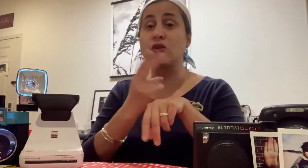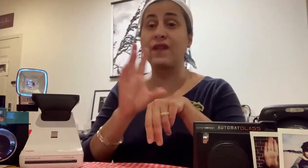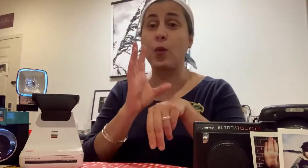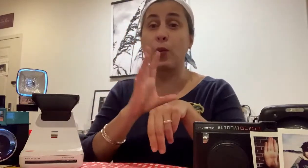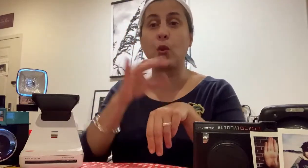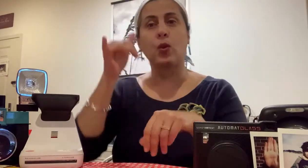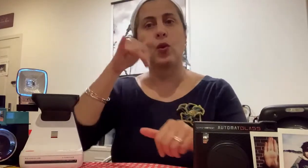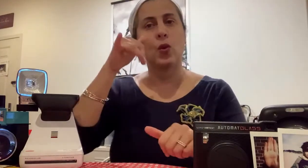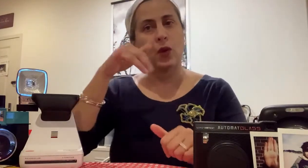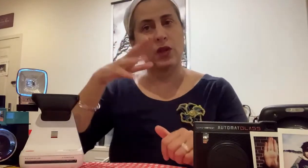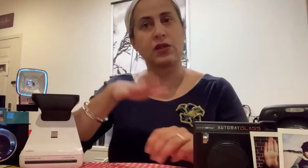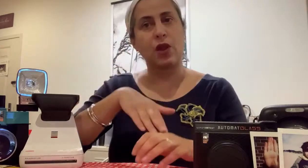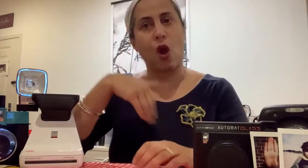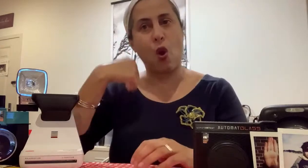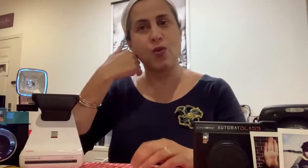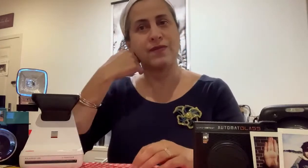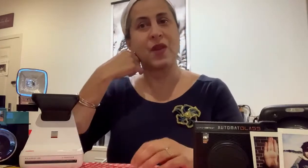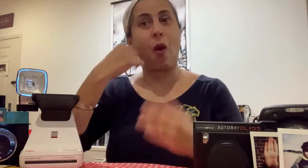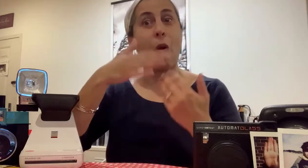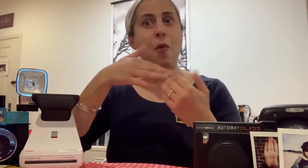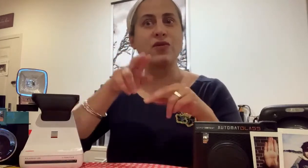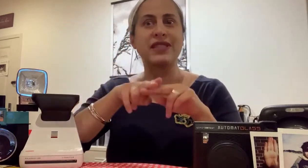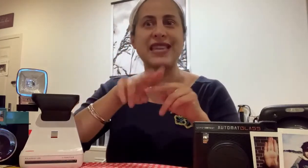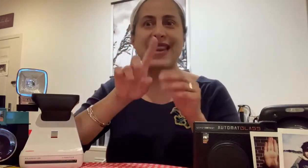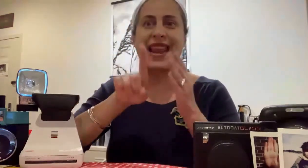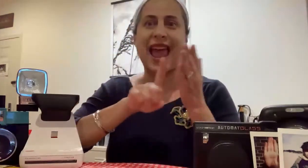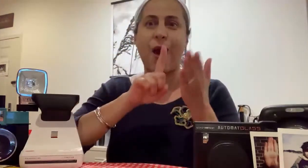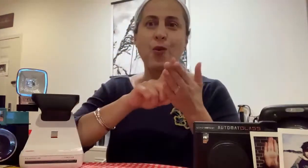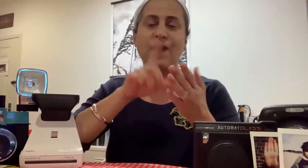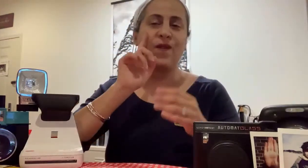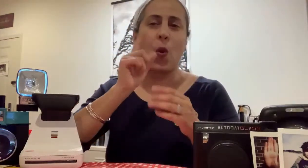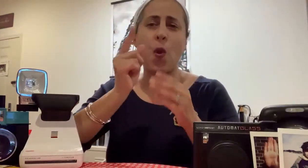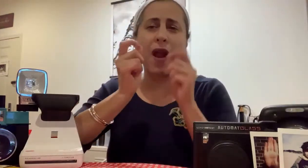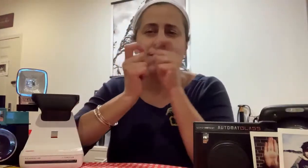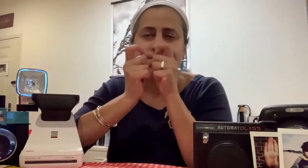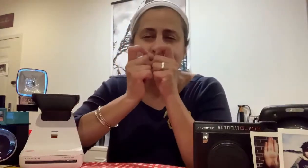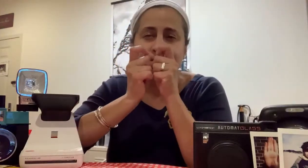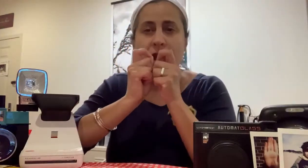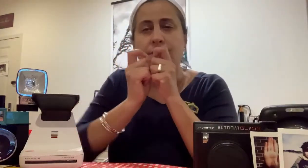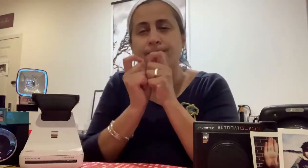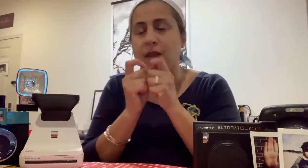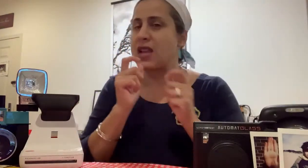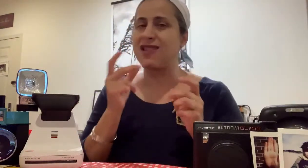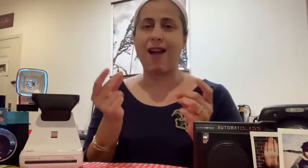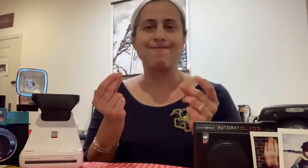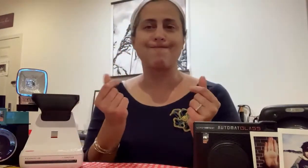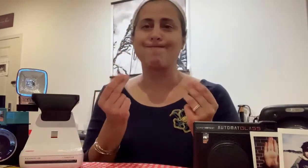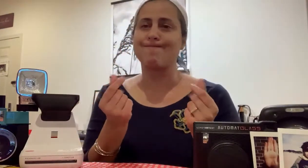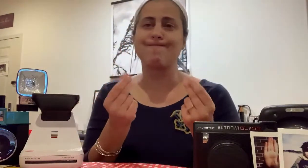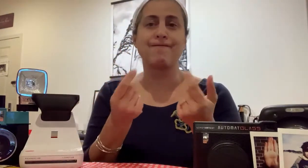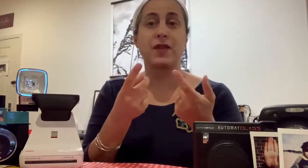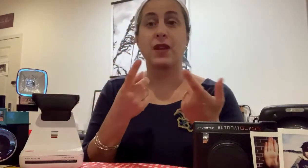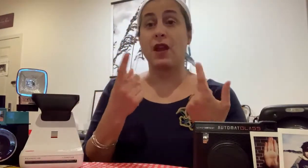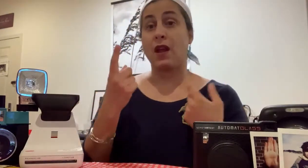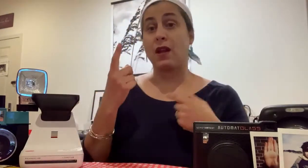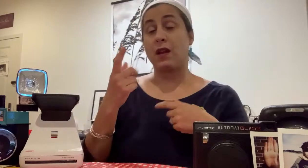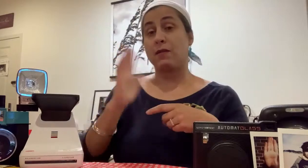camera at that time, again, was very slow. It took about an hour to make minor adjustments,